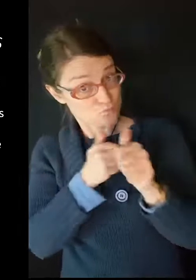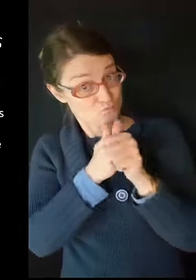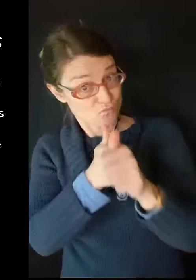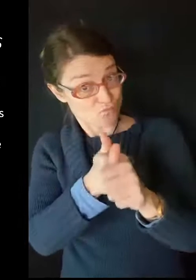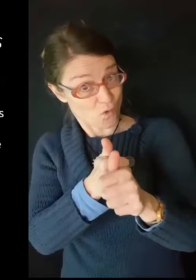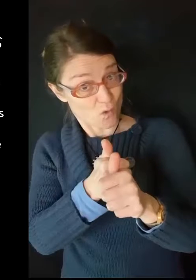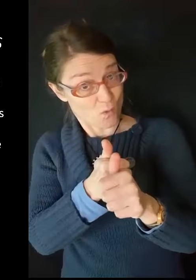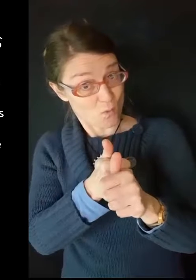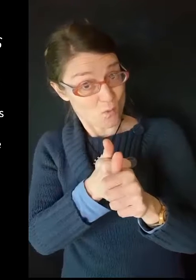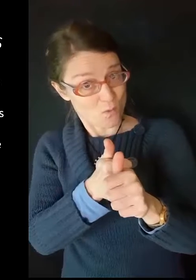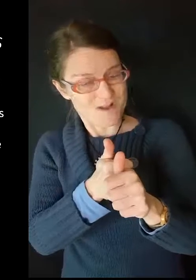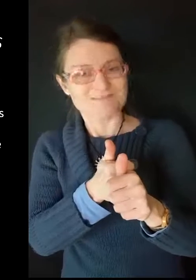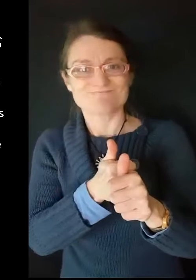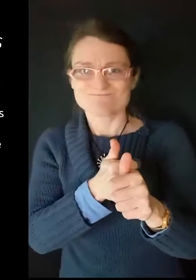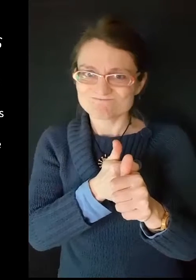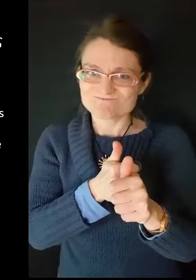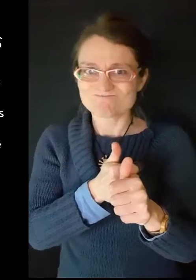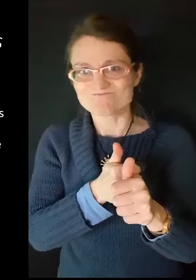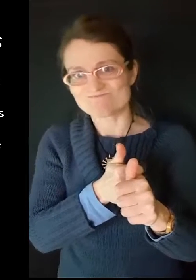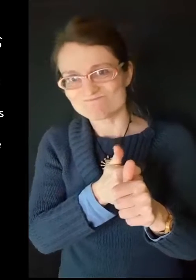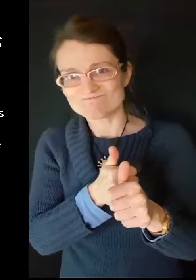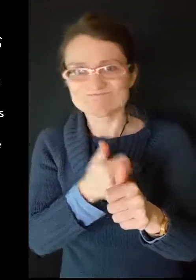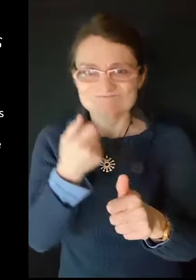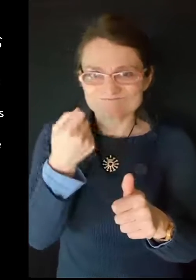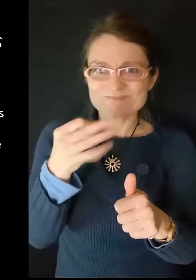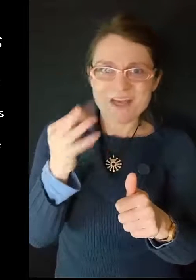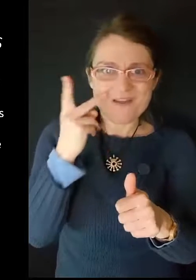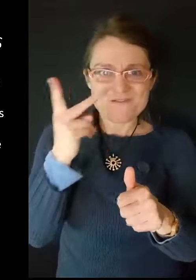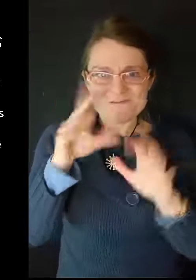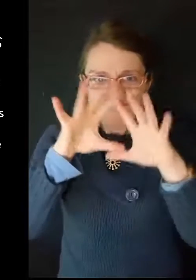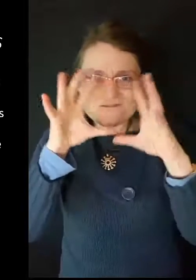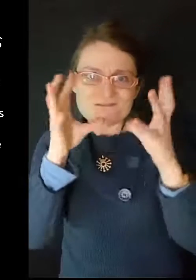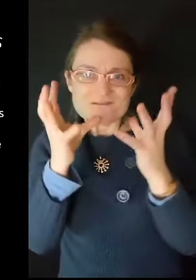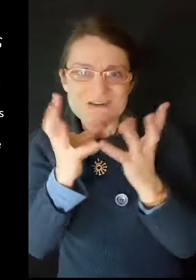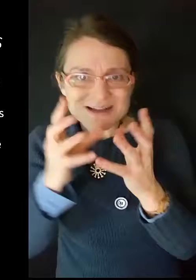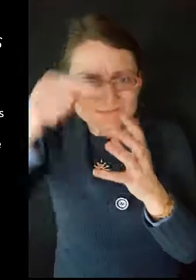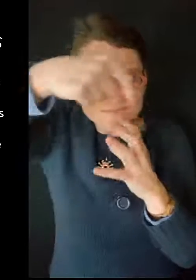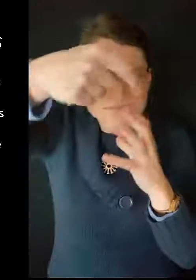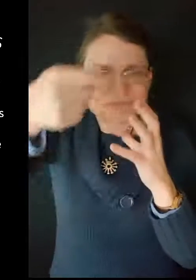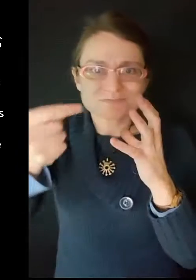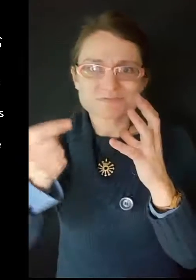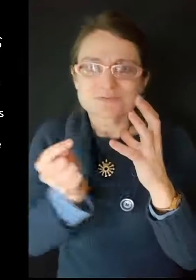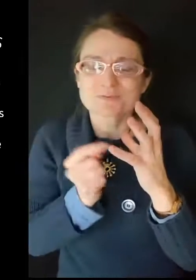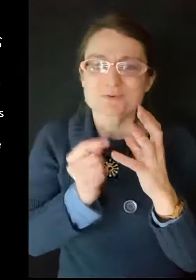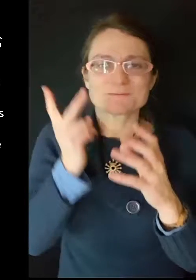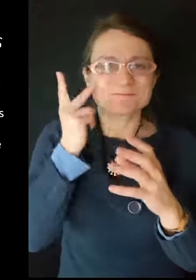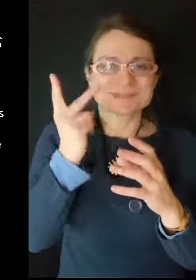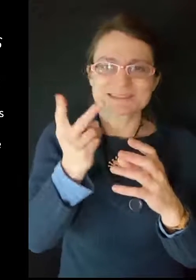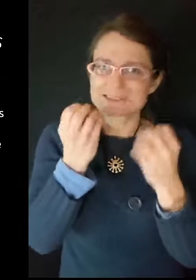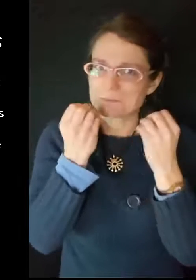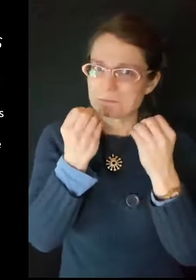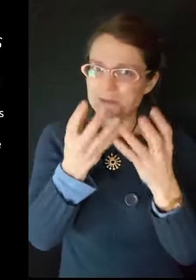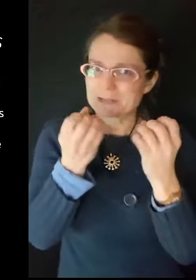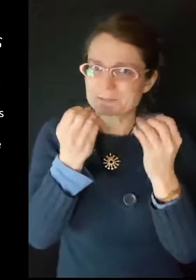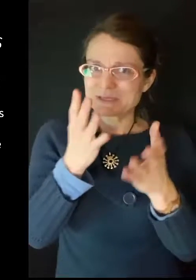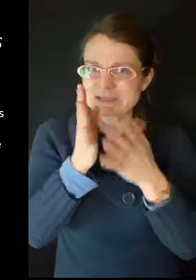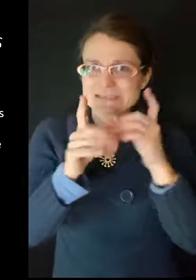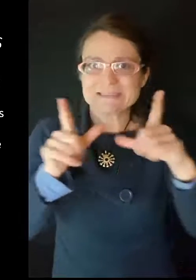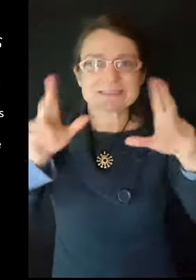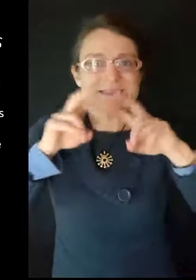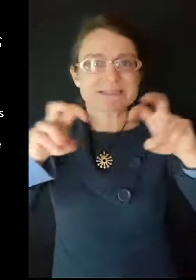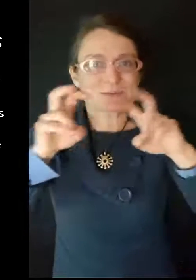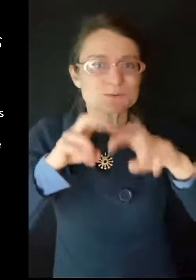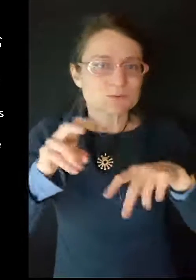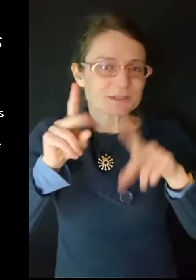So we would like to look at to what extent does sign language research or sign language linguistics follow this